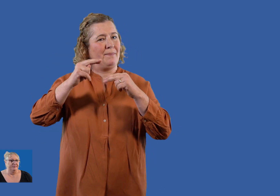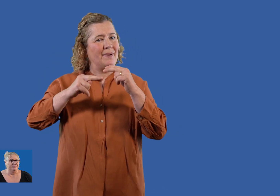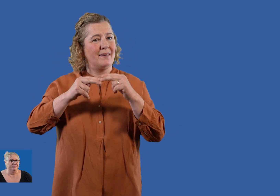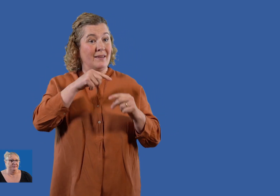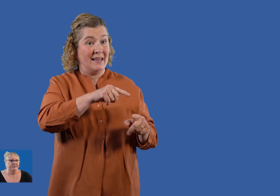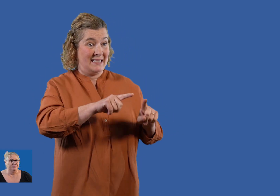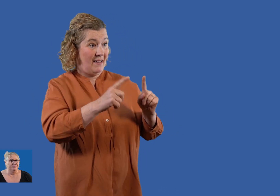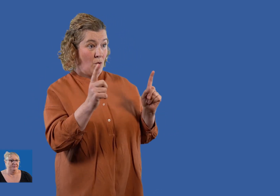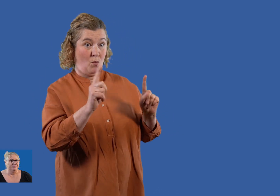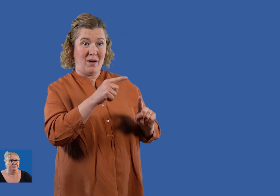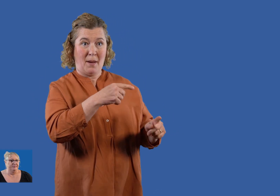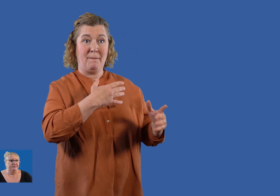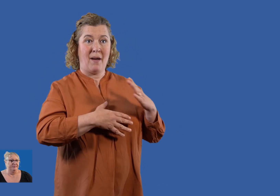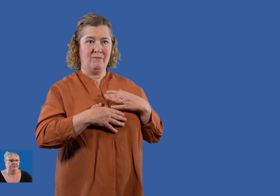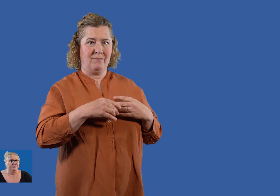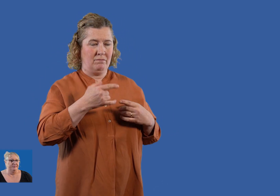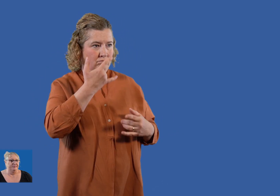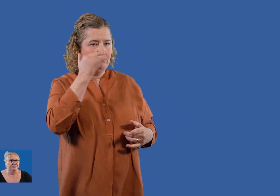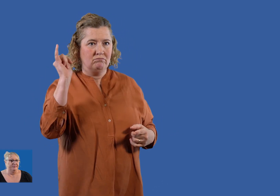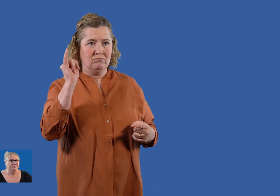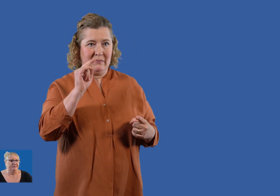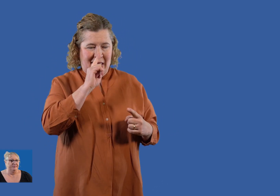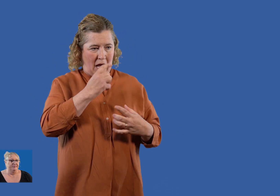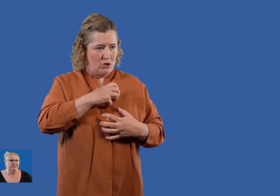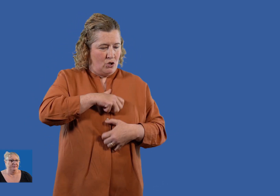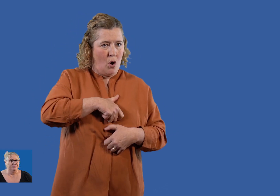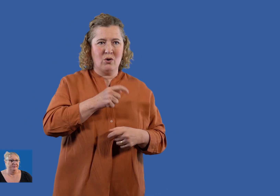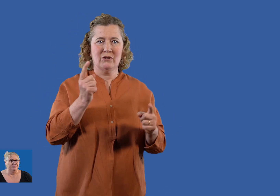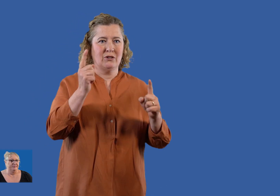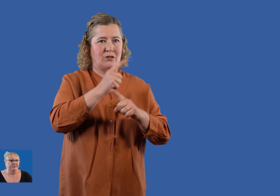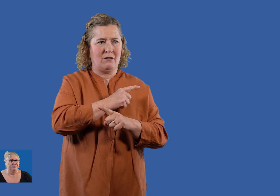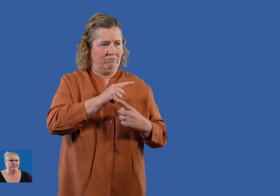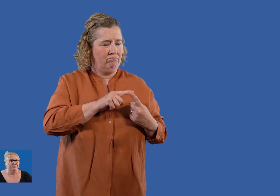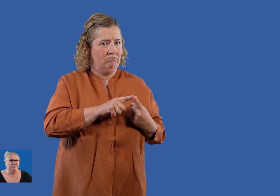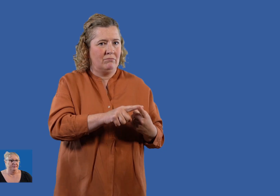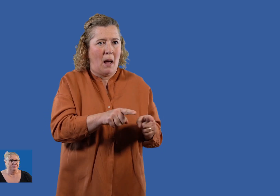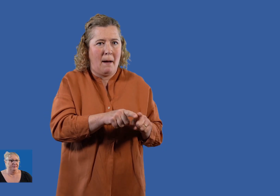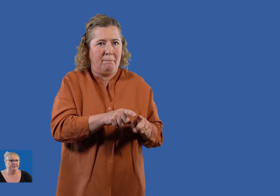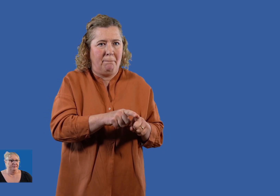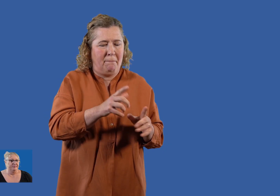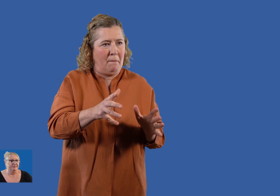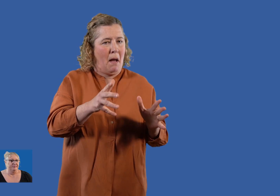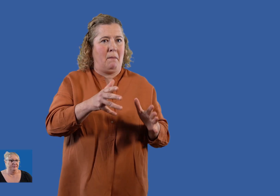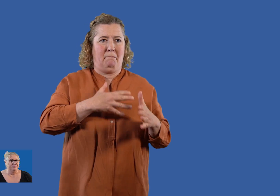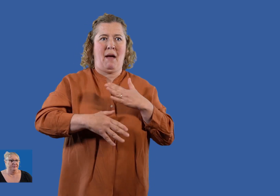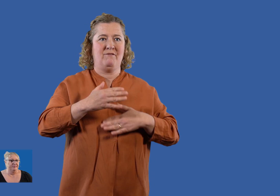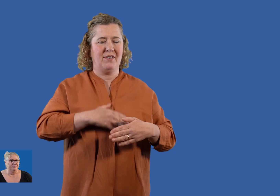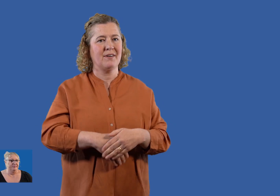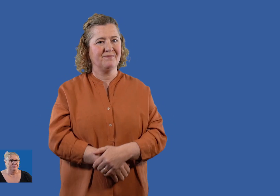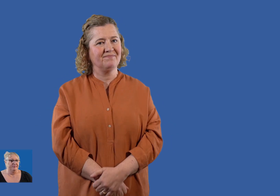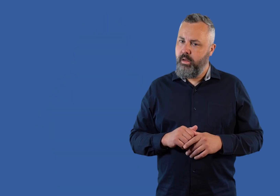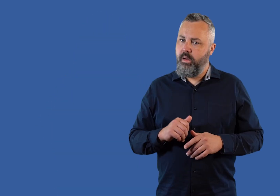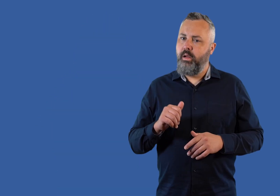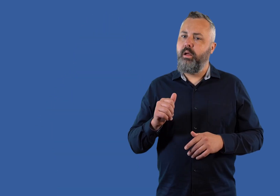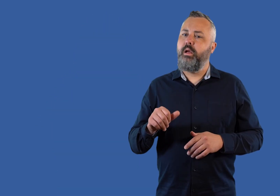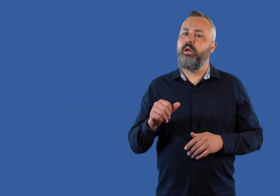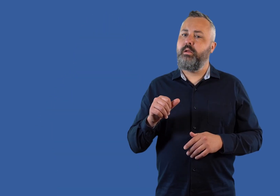about personality disorders is that the person's behaviour is extreme and they're not able to adapt or change it.